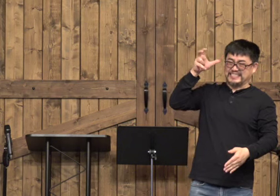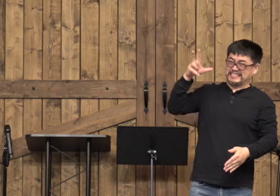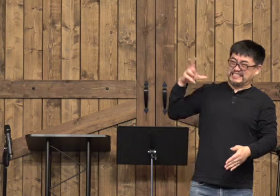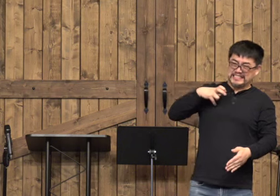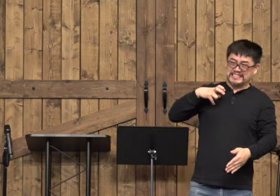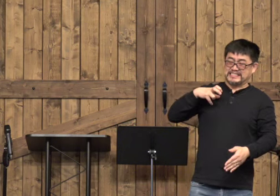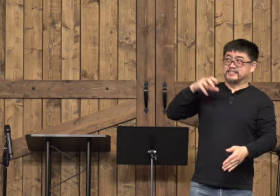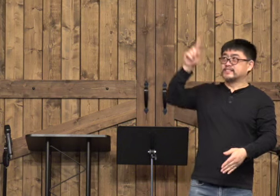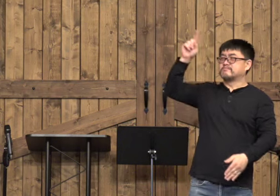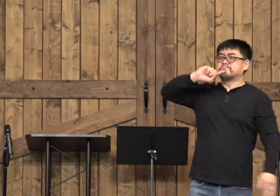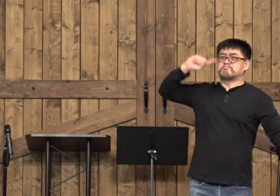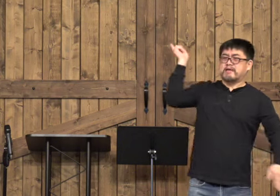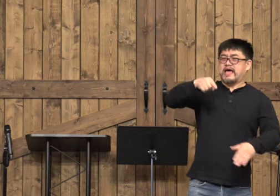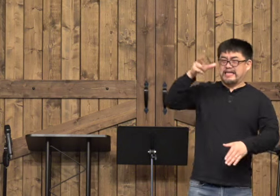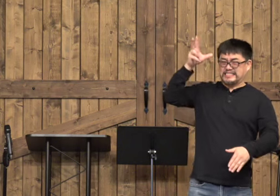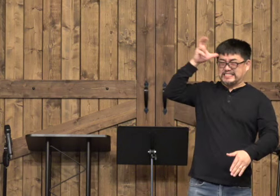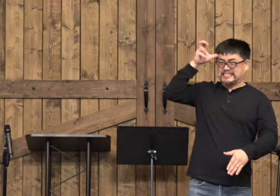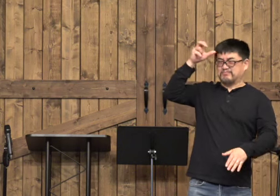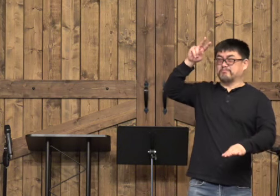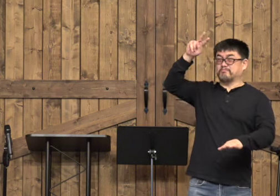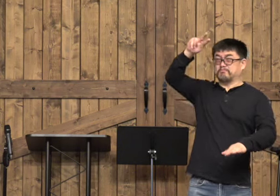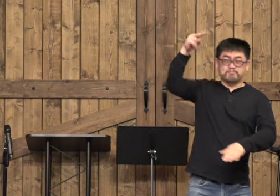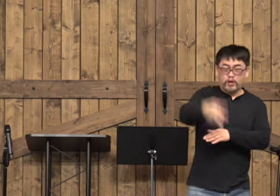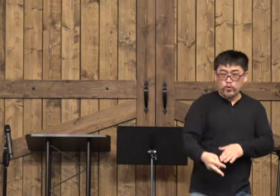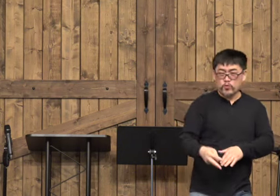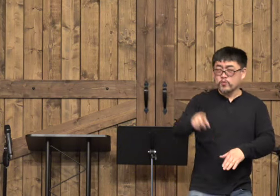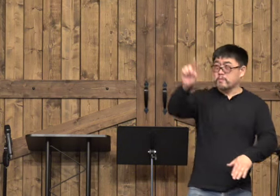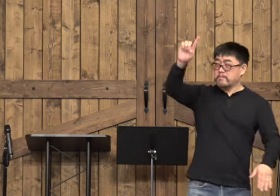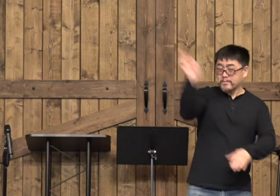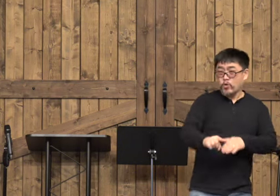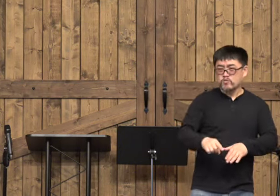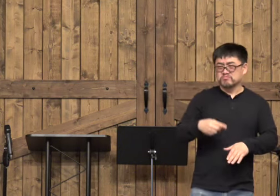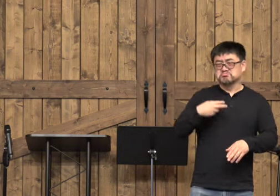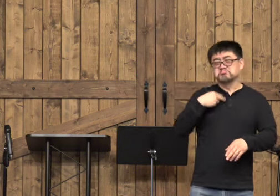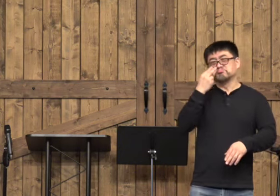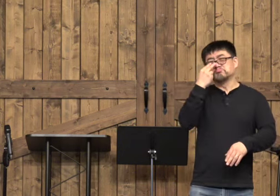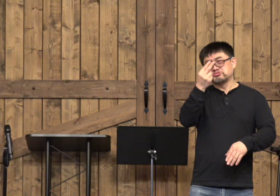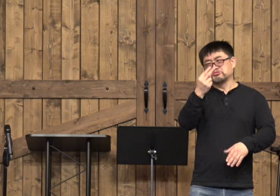Jesus was there, and Satan was against God, and God cast him out of heaven.